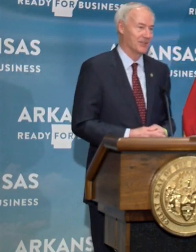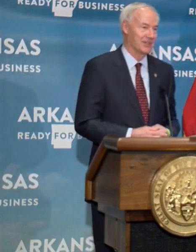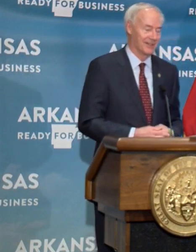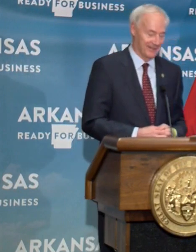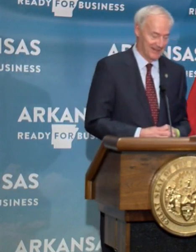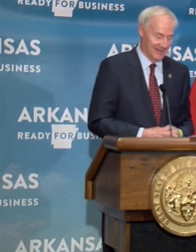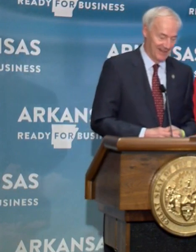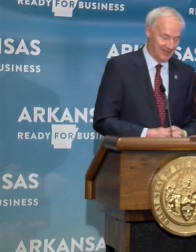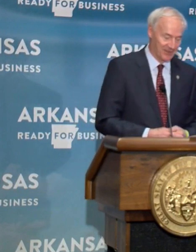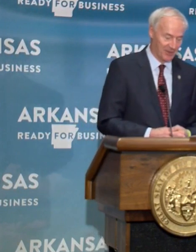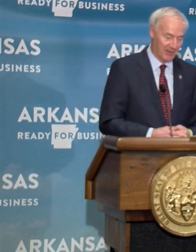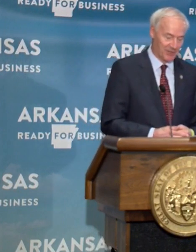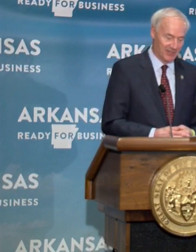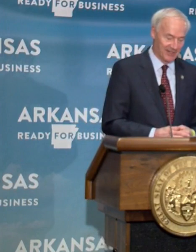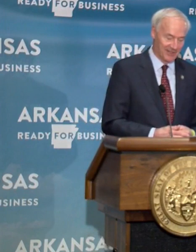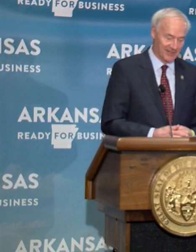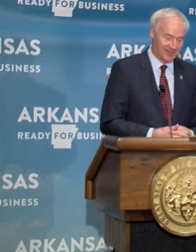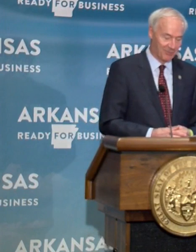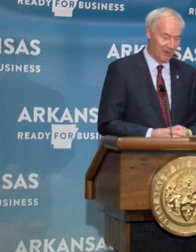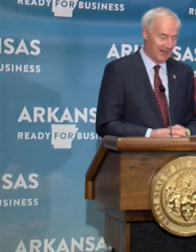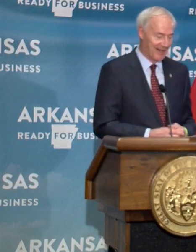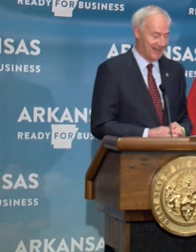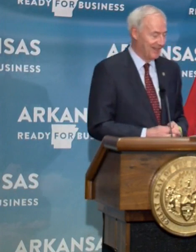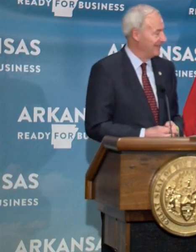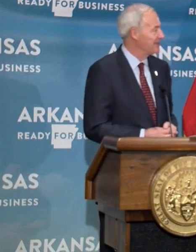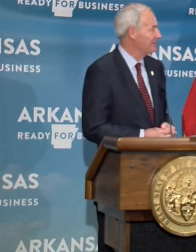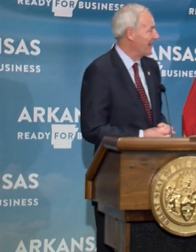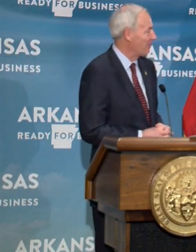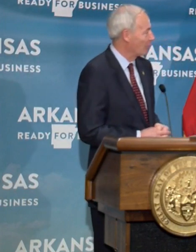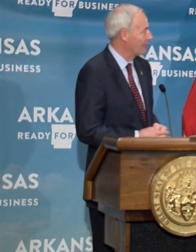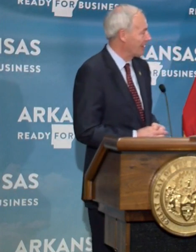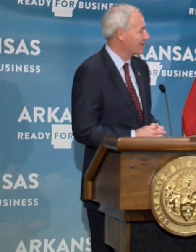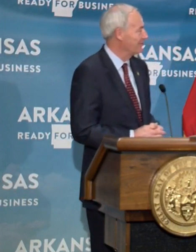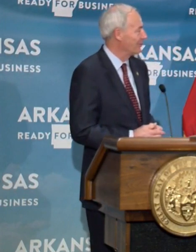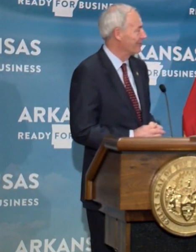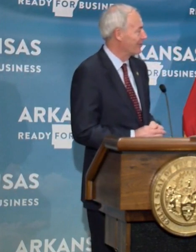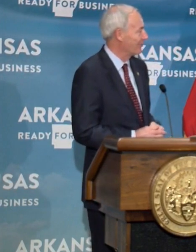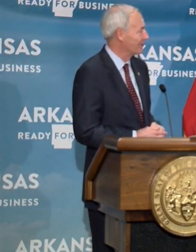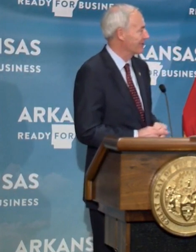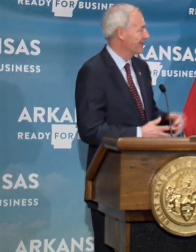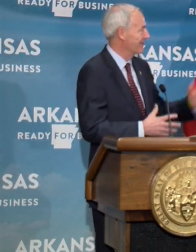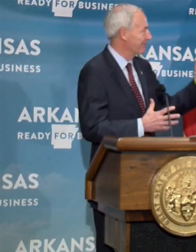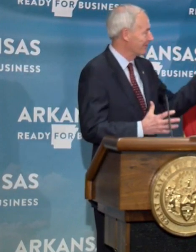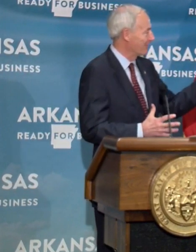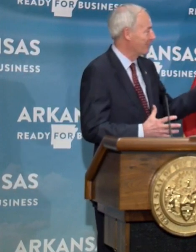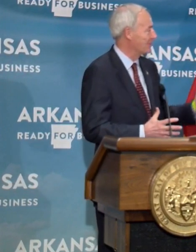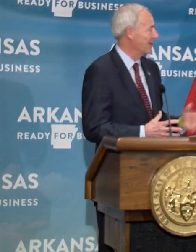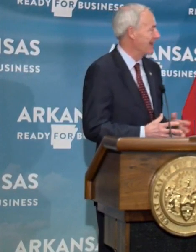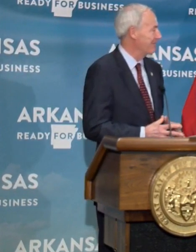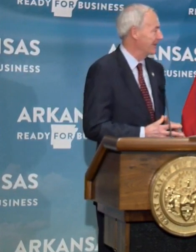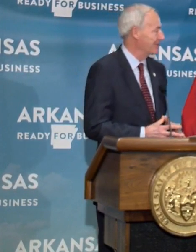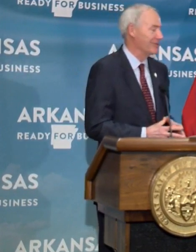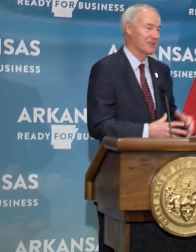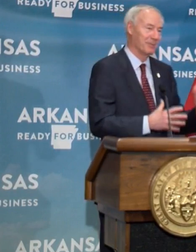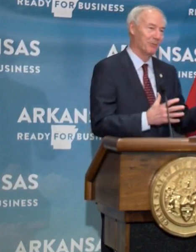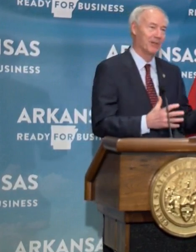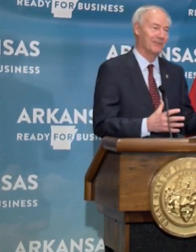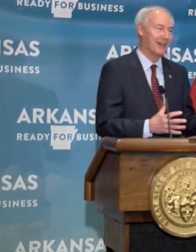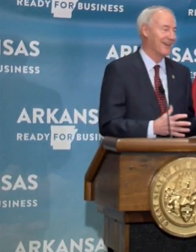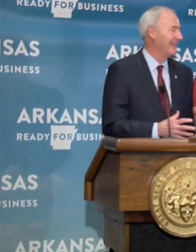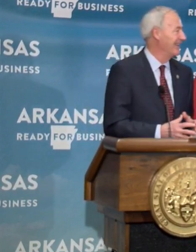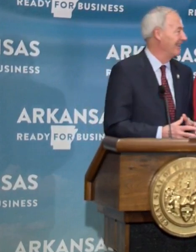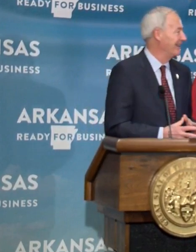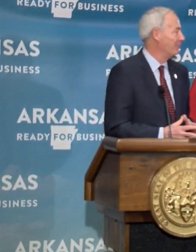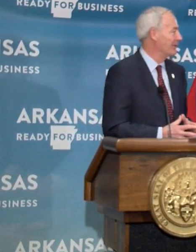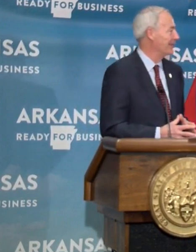wear a mask. And so the question is why? This is Mount Rushmore, of course, with the 4th of July picture. This will be one